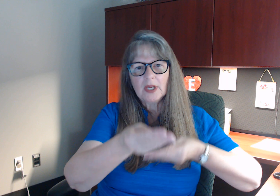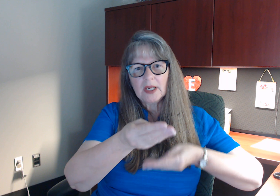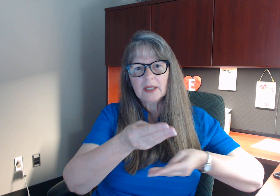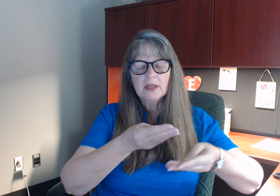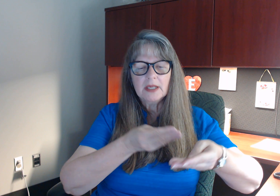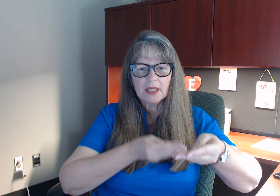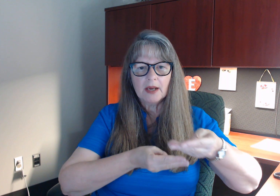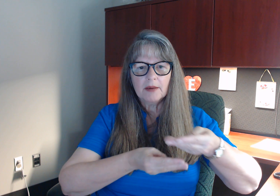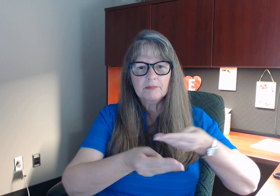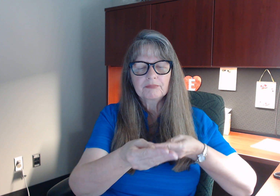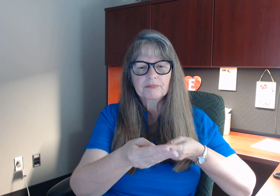it income.